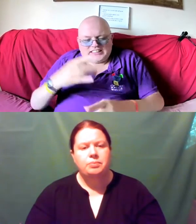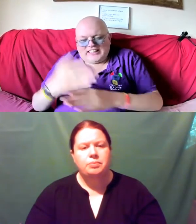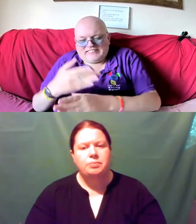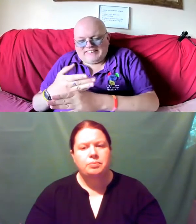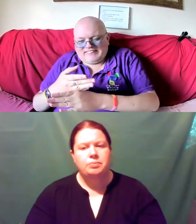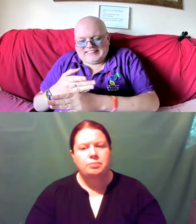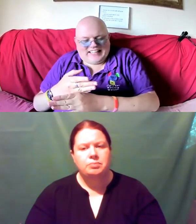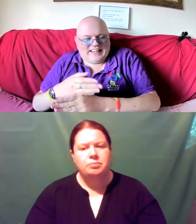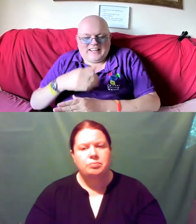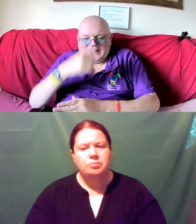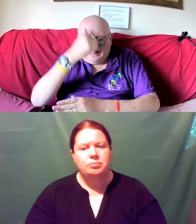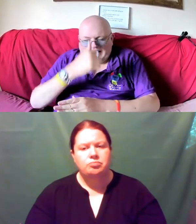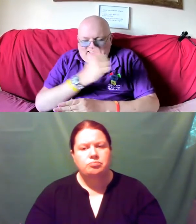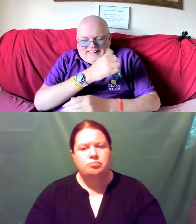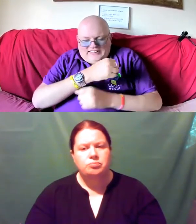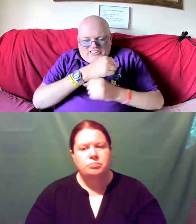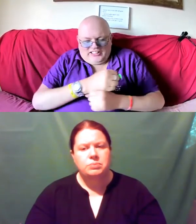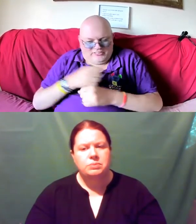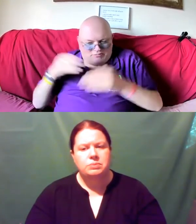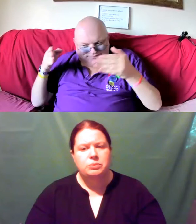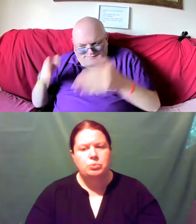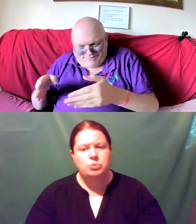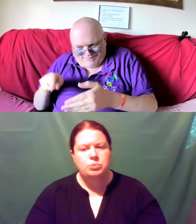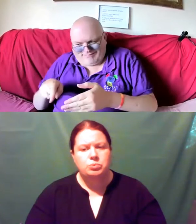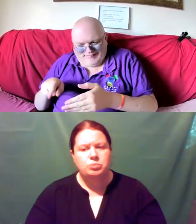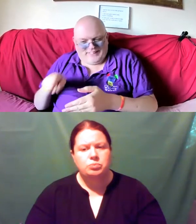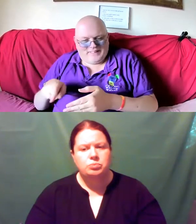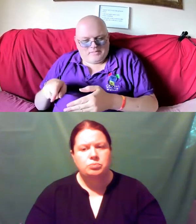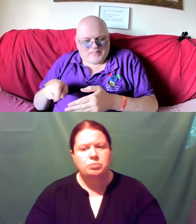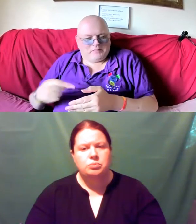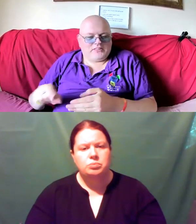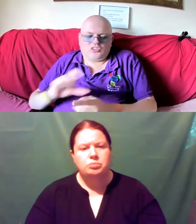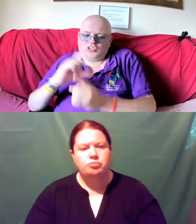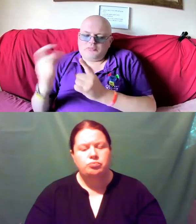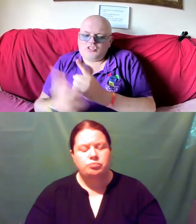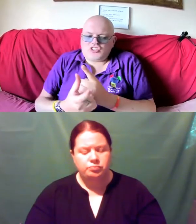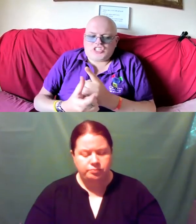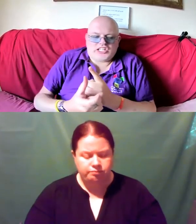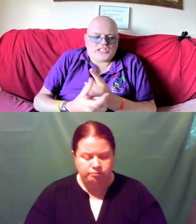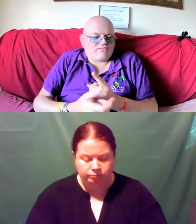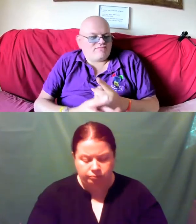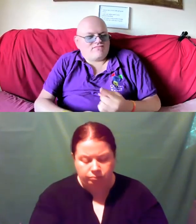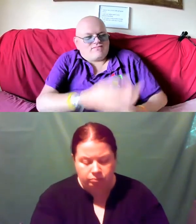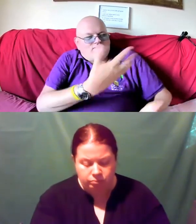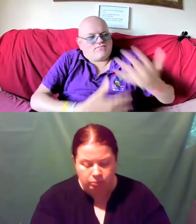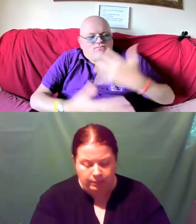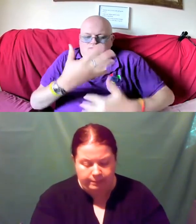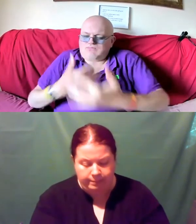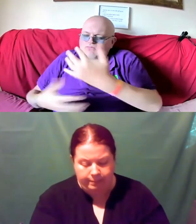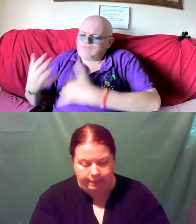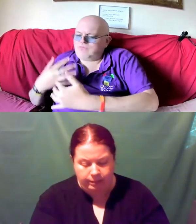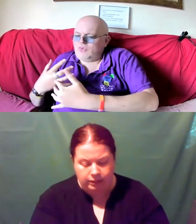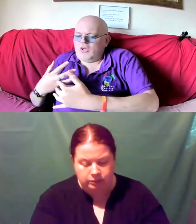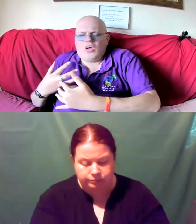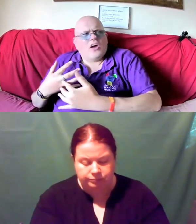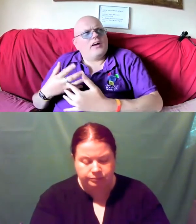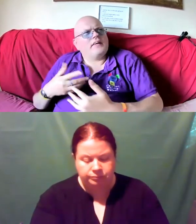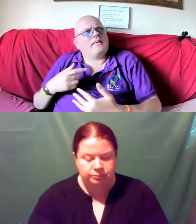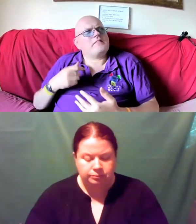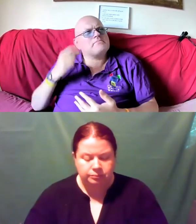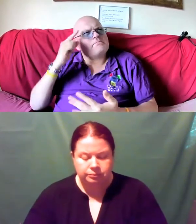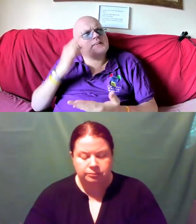if it wasn't explicit from my parents, I think I was picking stuff up from the community and the culture, which led me to believe that my sense of